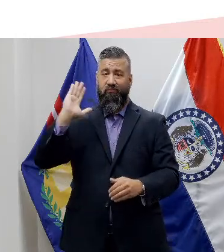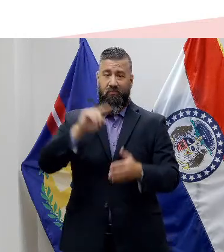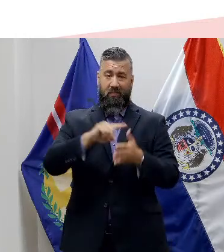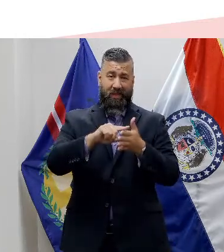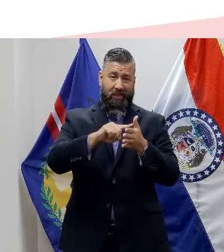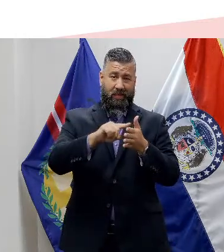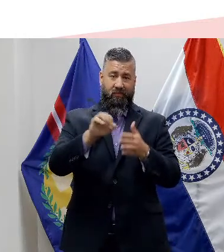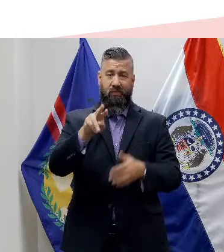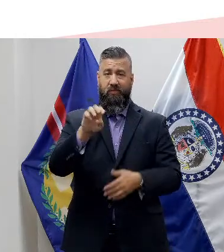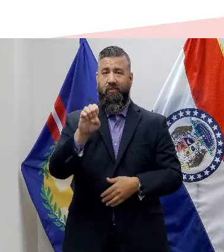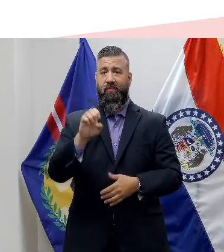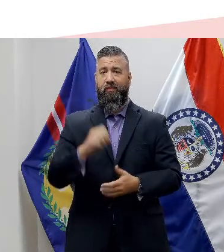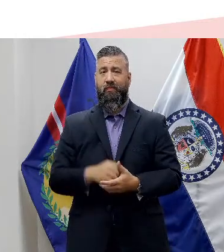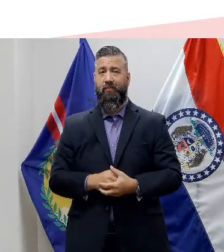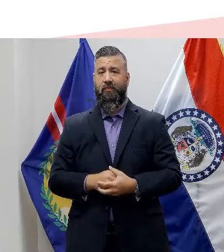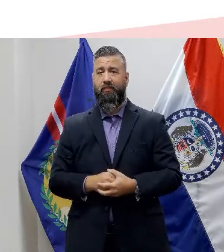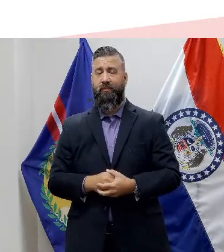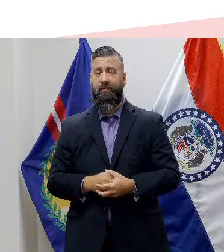June.